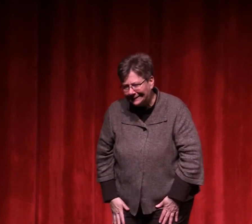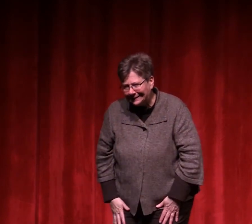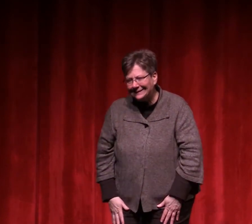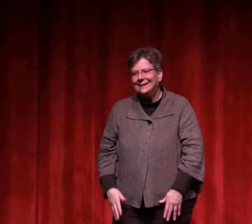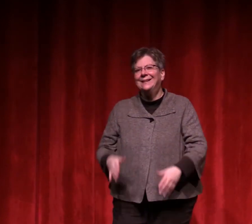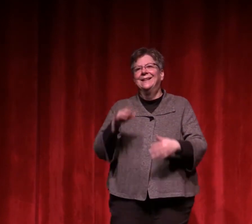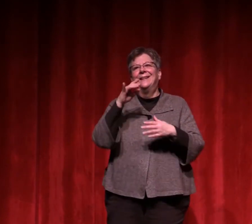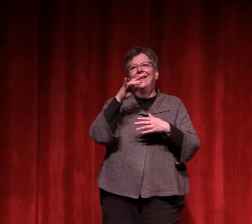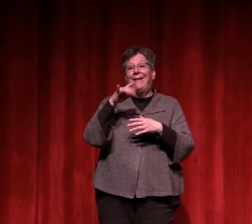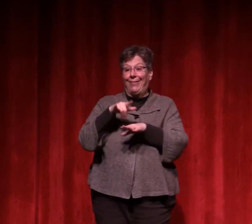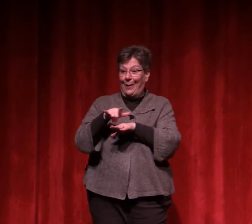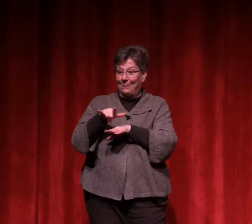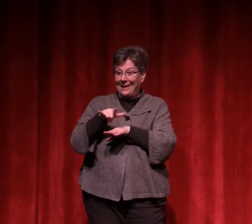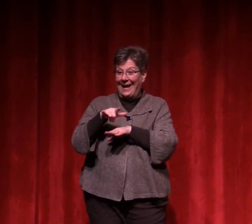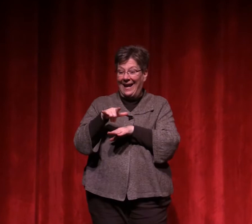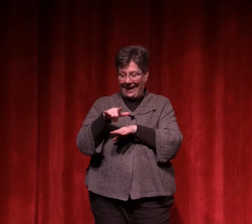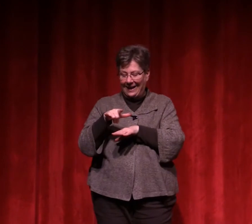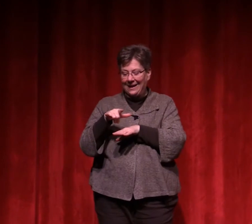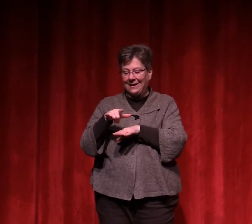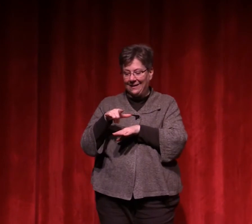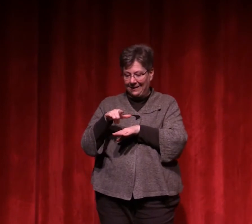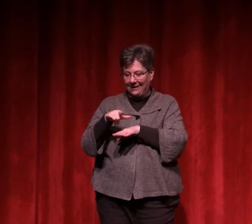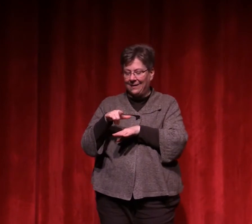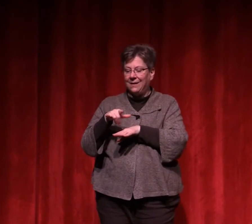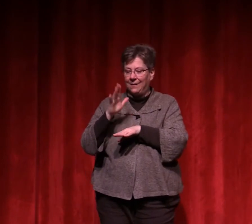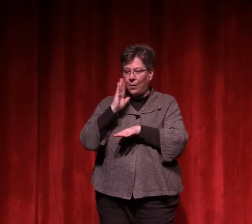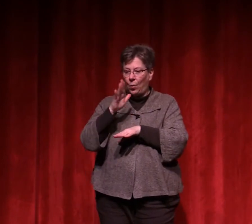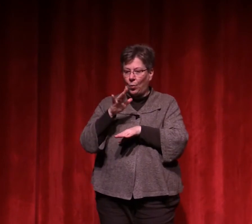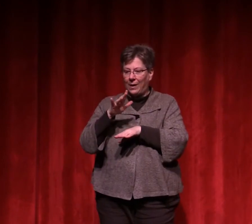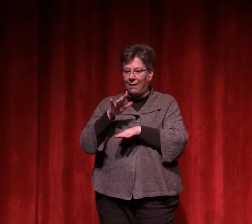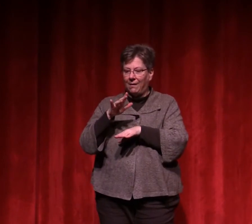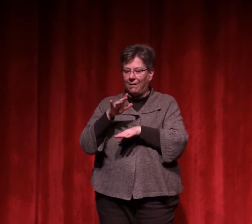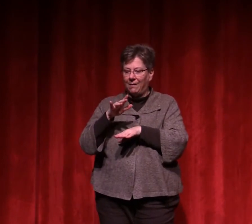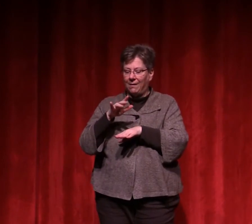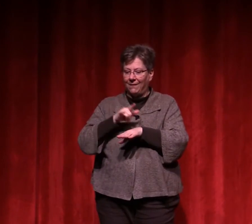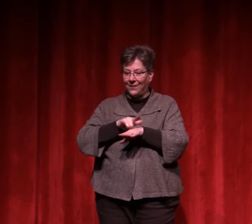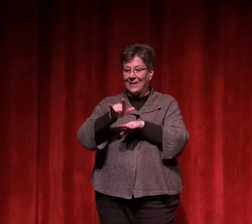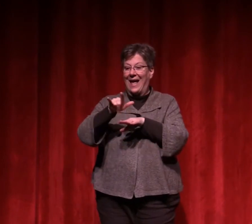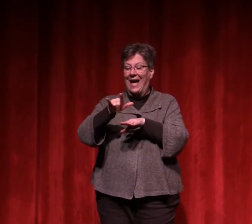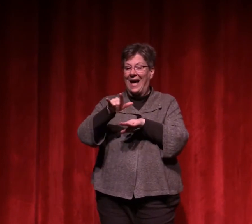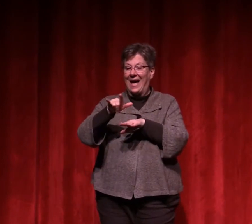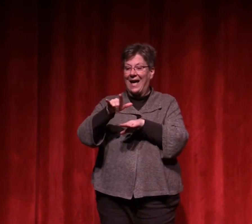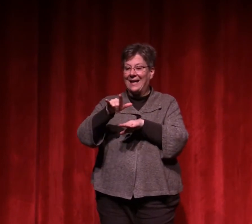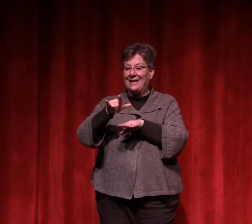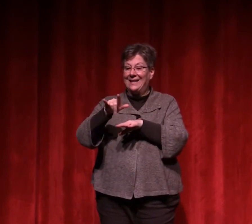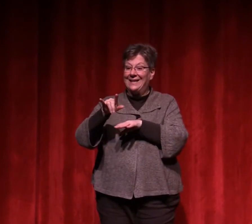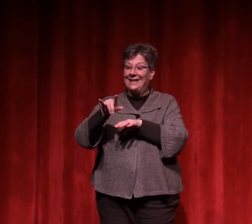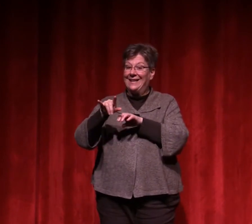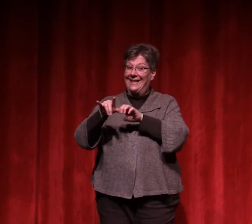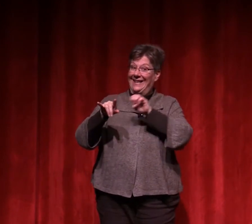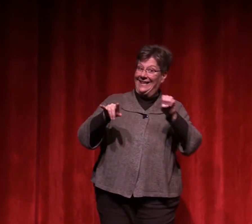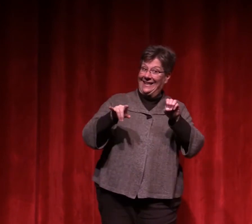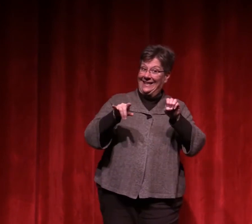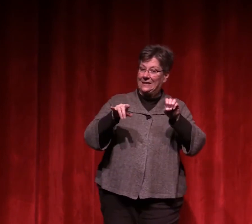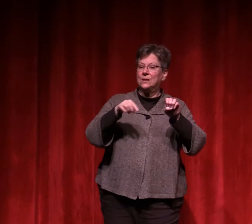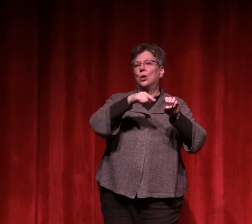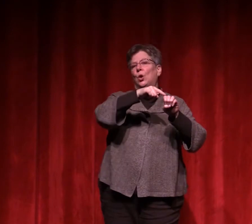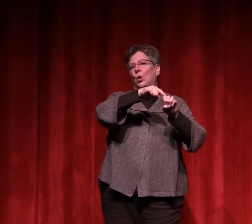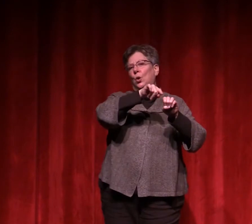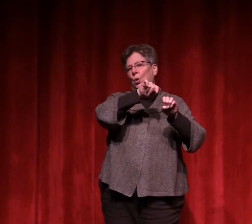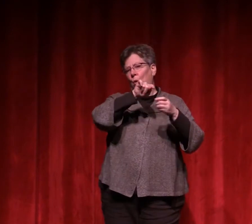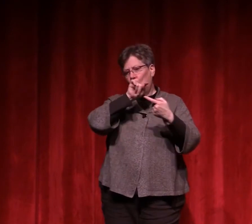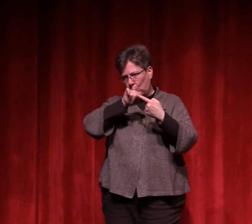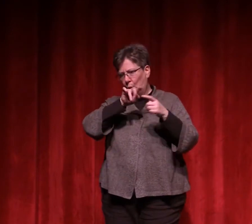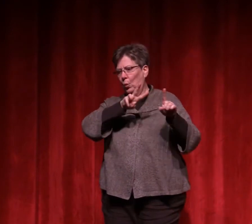The plane was going to fly east to west, so it flew over the entire town, right over